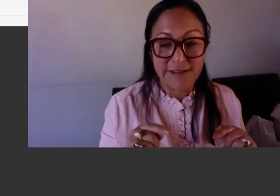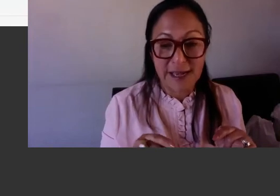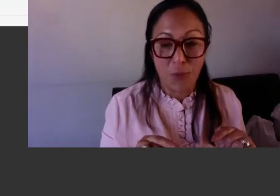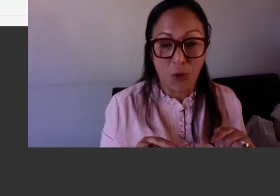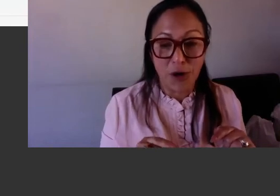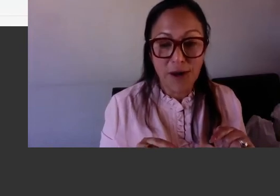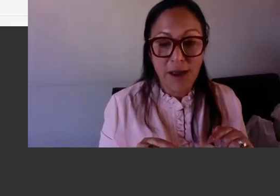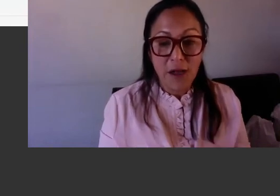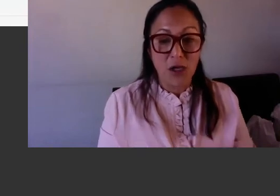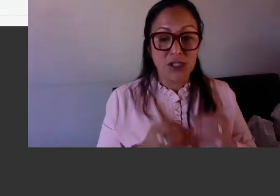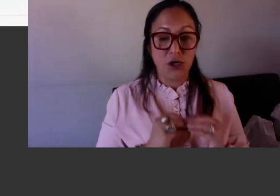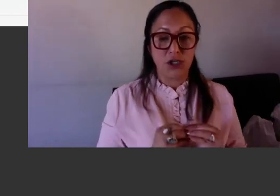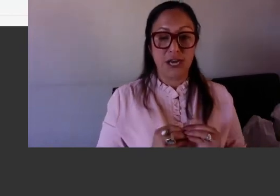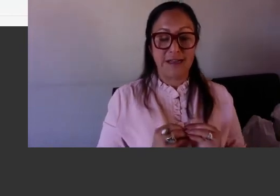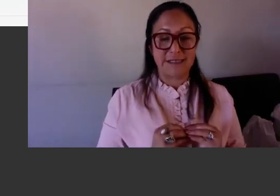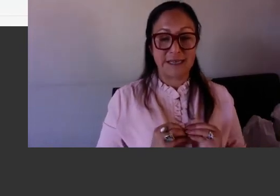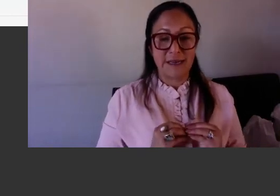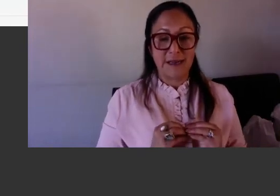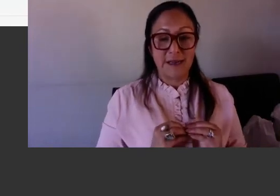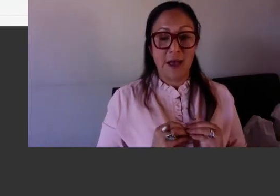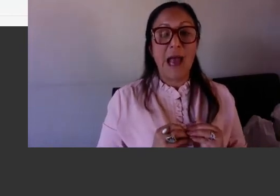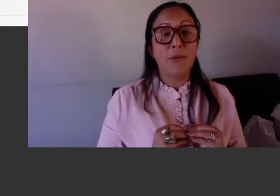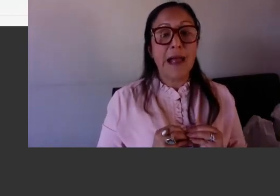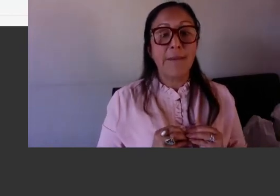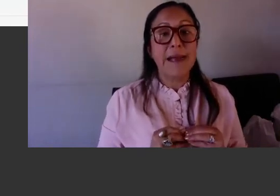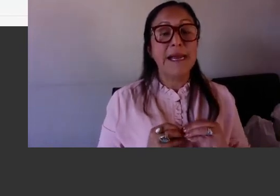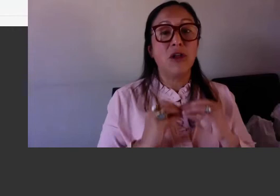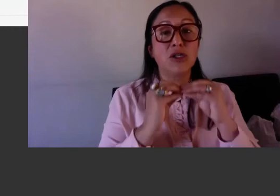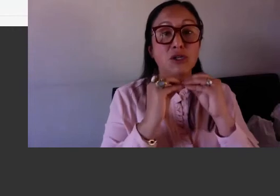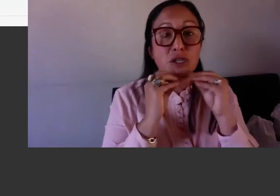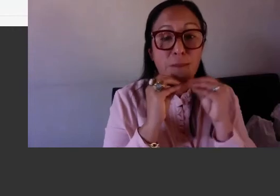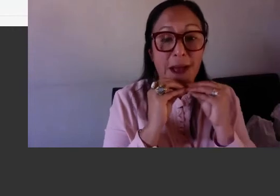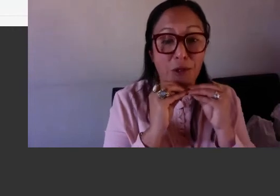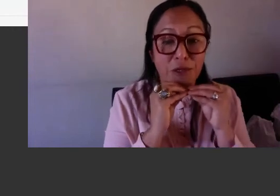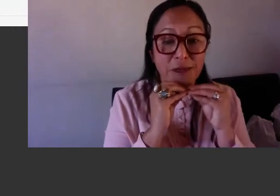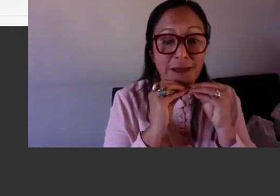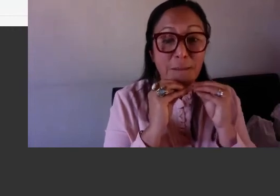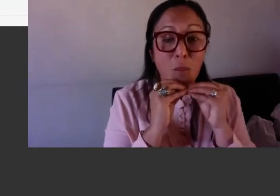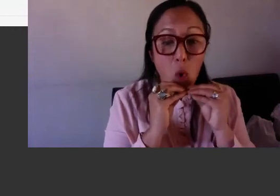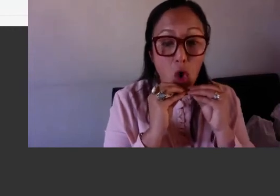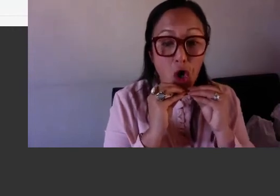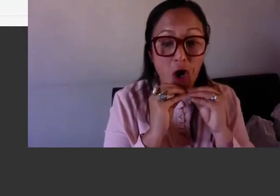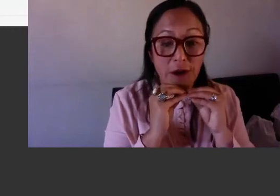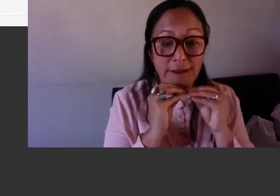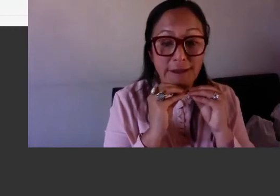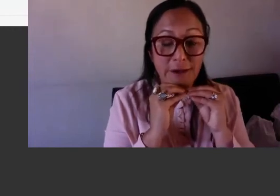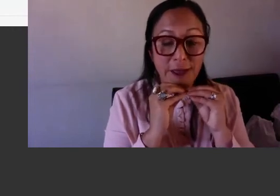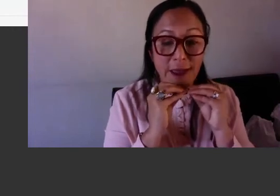is signing more? Close to her chest. I'm recommending closer to your mouth.